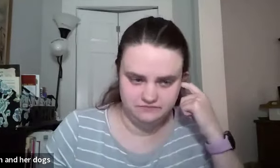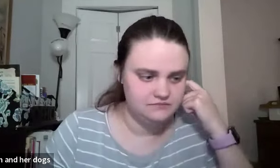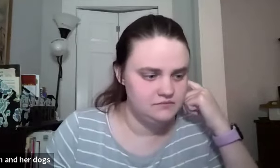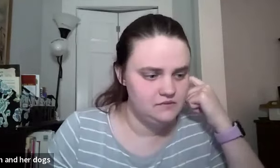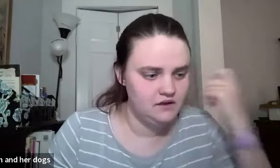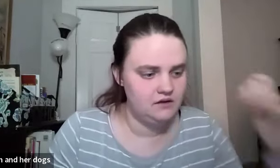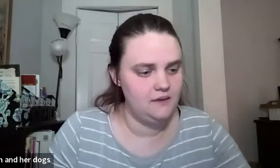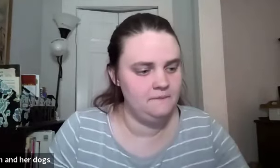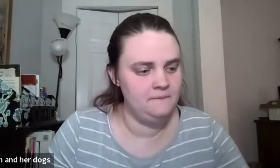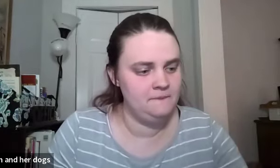Okay.